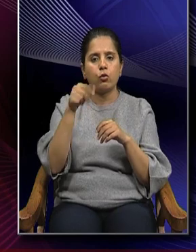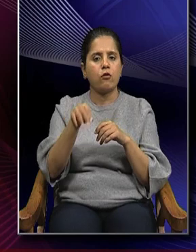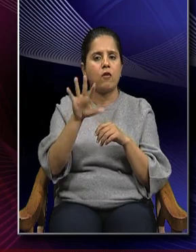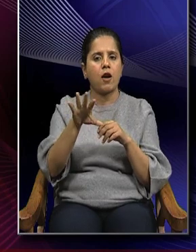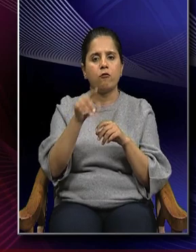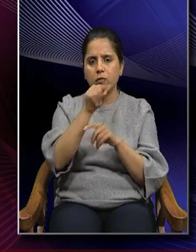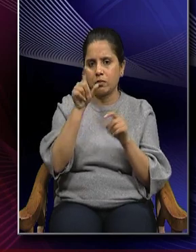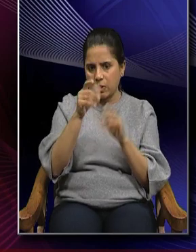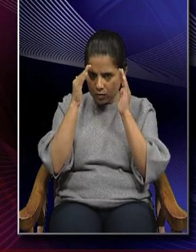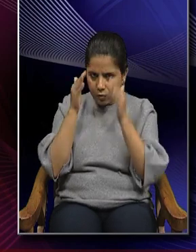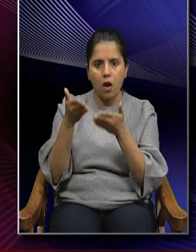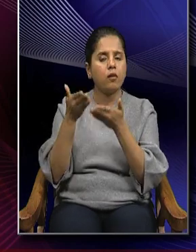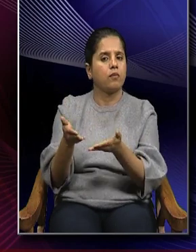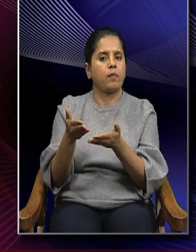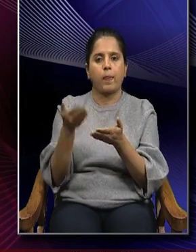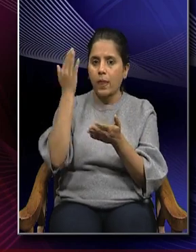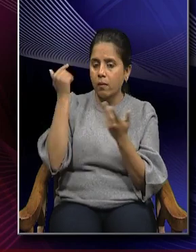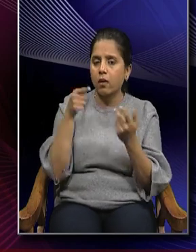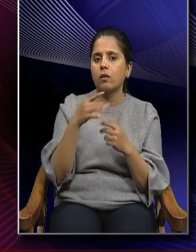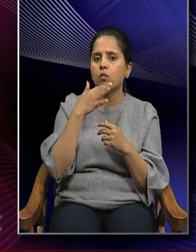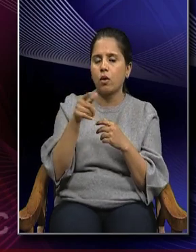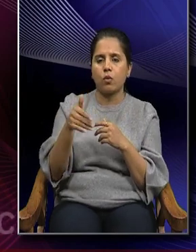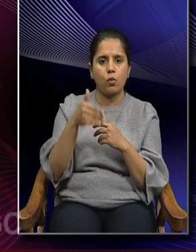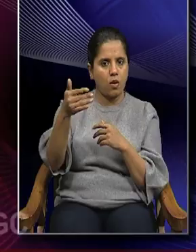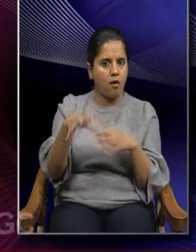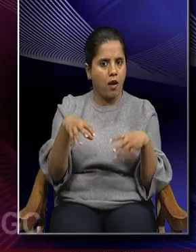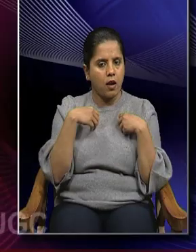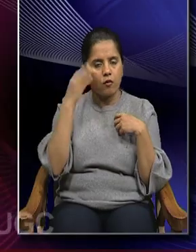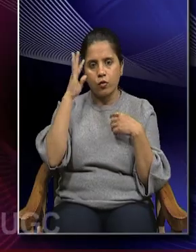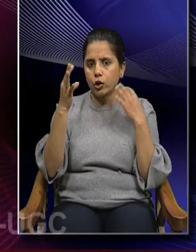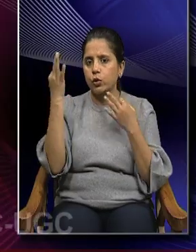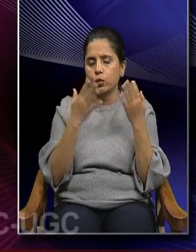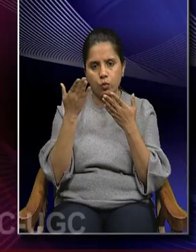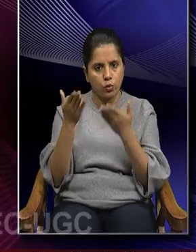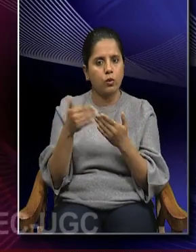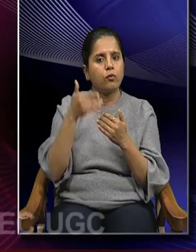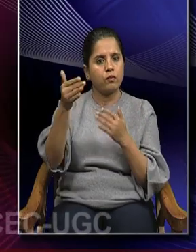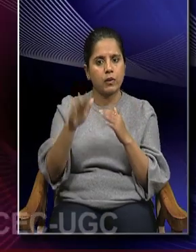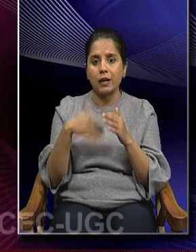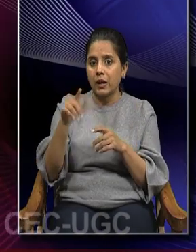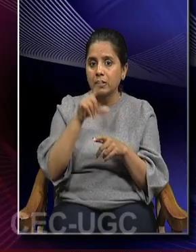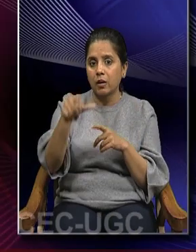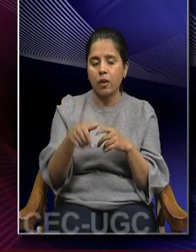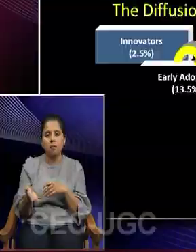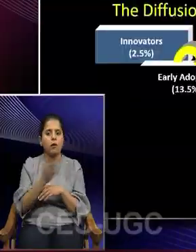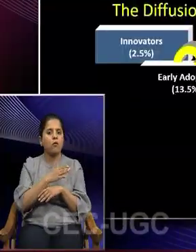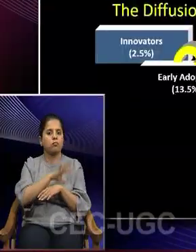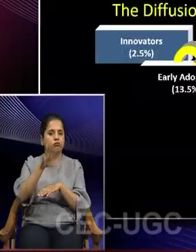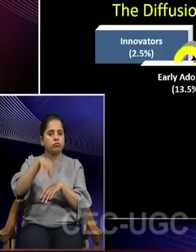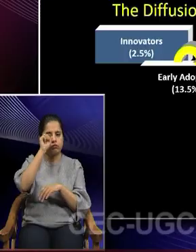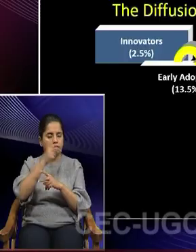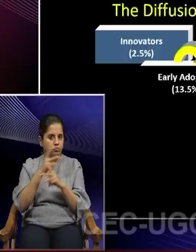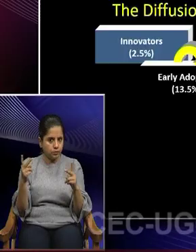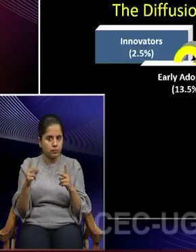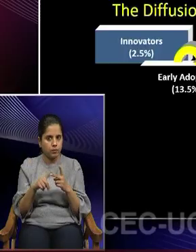2.5% people, because they are the one who are going to adopt the innovations. The next step is of early adopters,